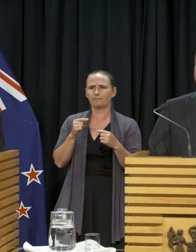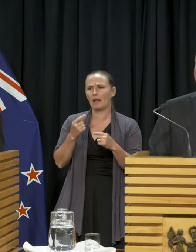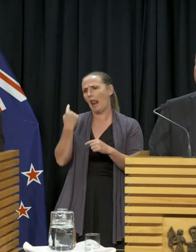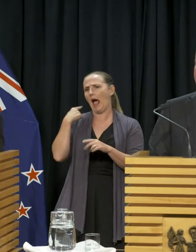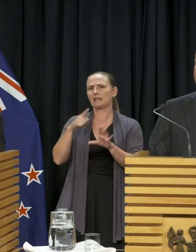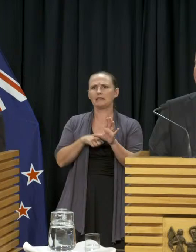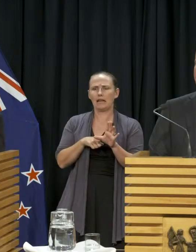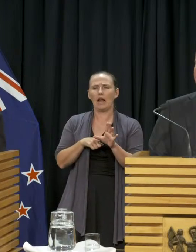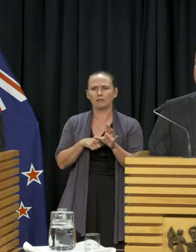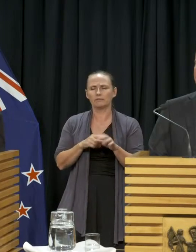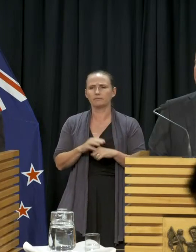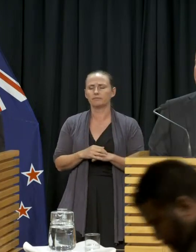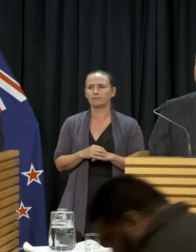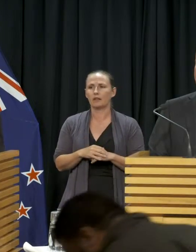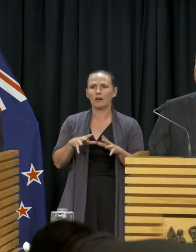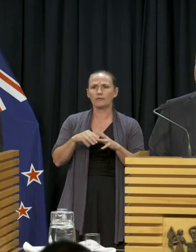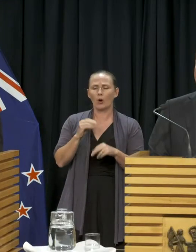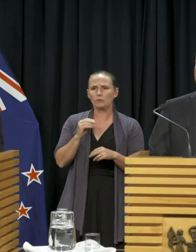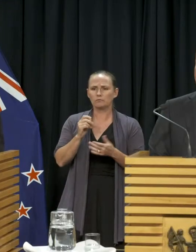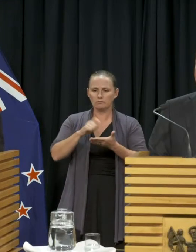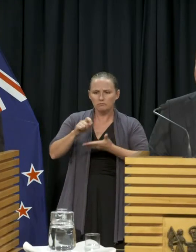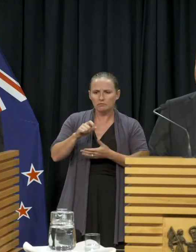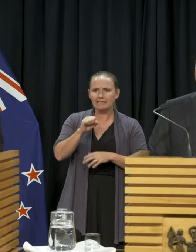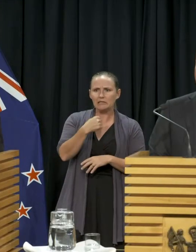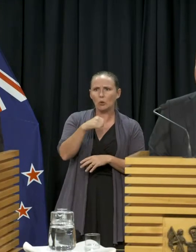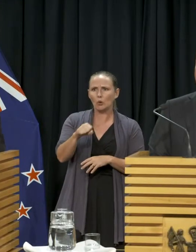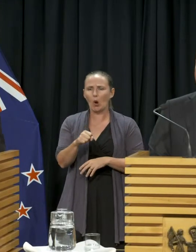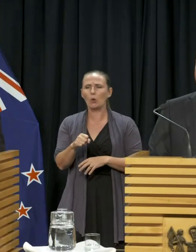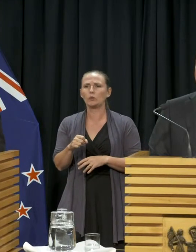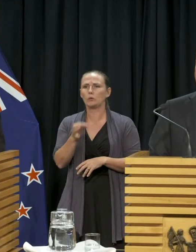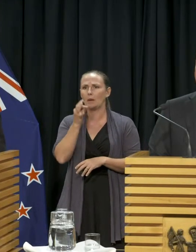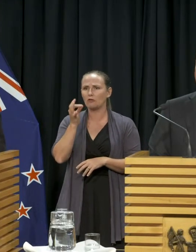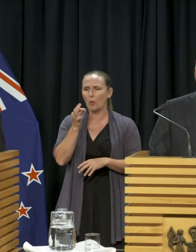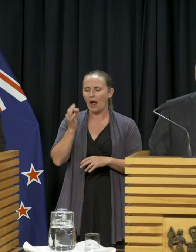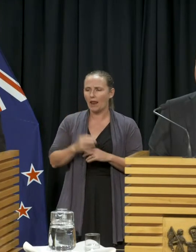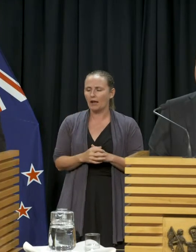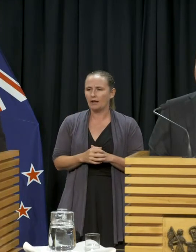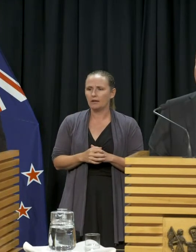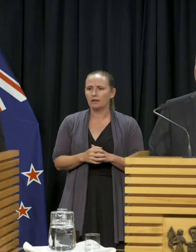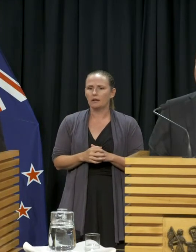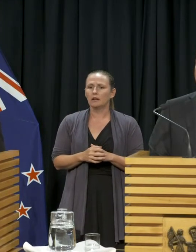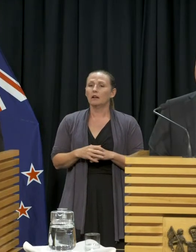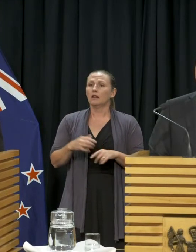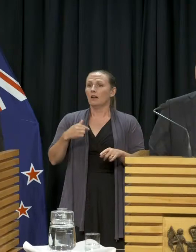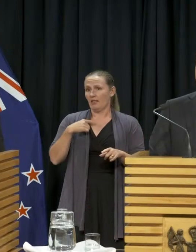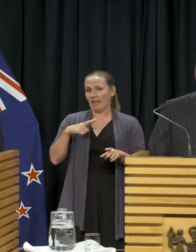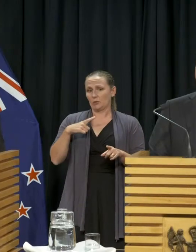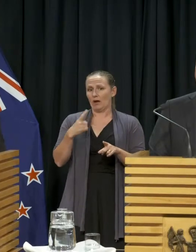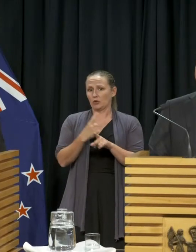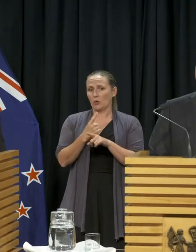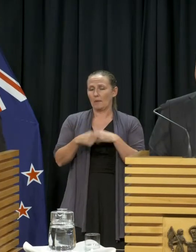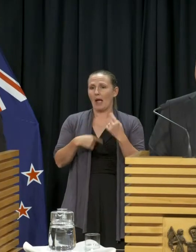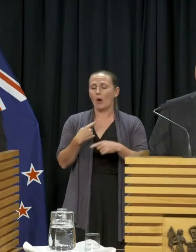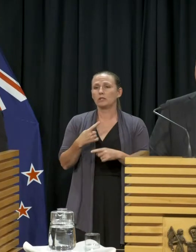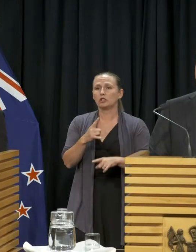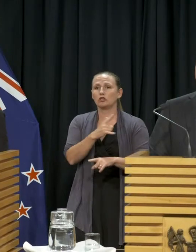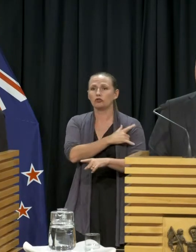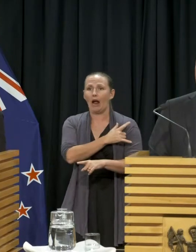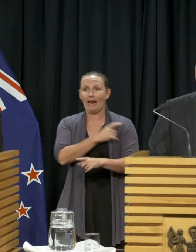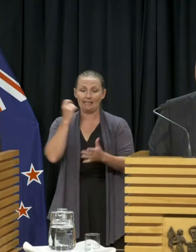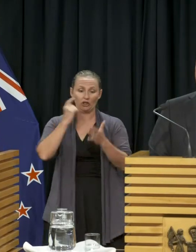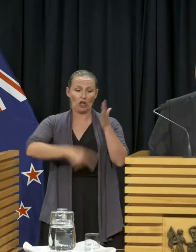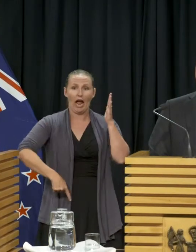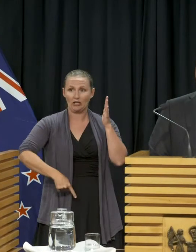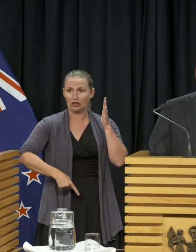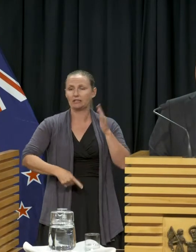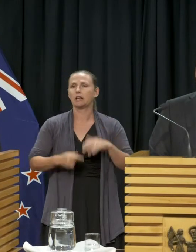bit more on that, and that's why I was able to provide that difference in, for instance, in drug charges. But what I want to go back to and look in a little bit more